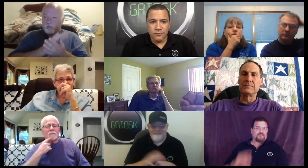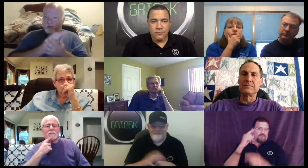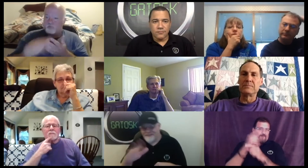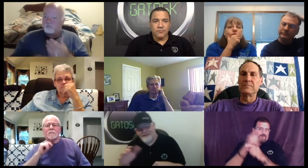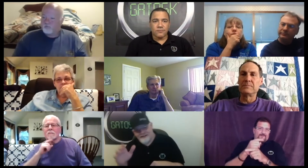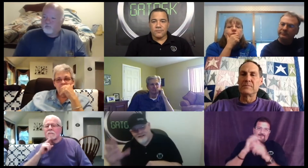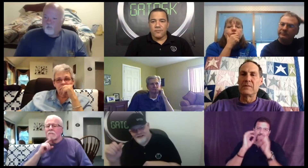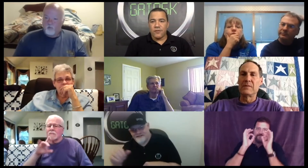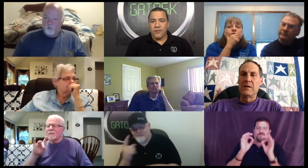it just builds on from there.